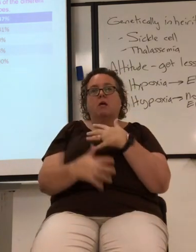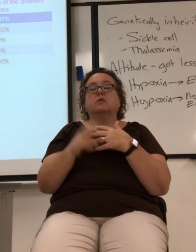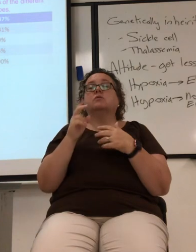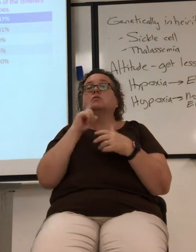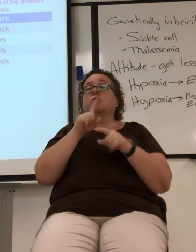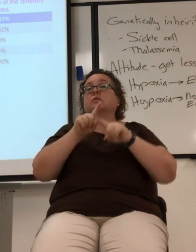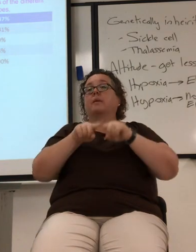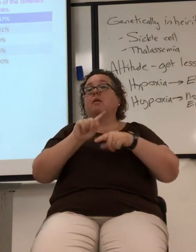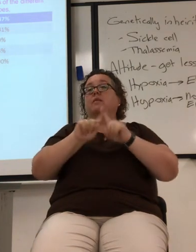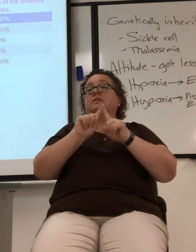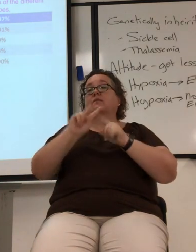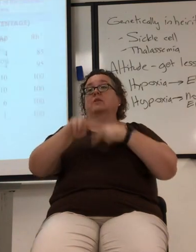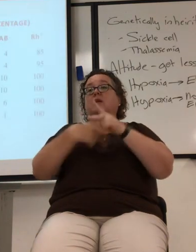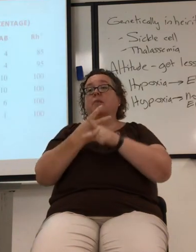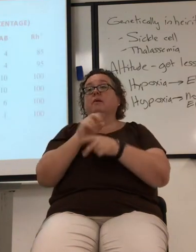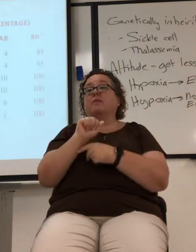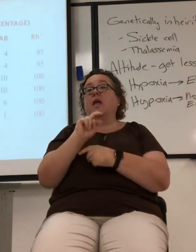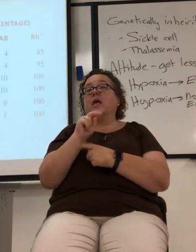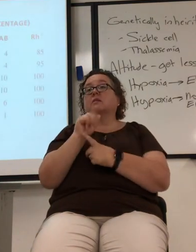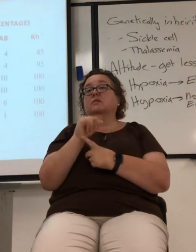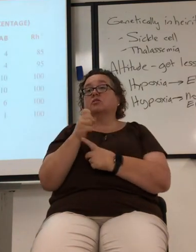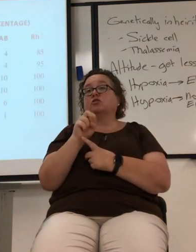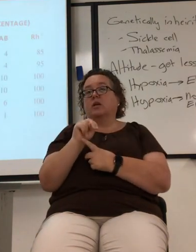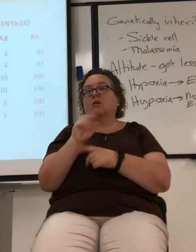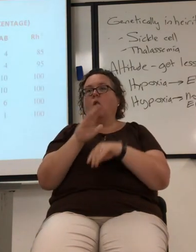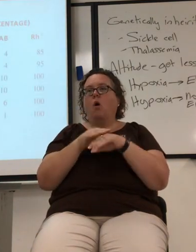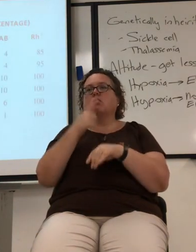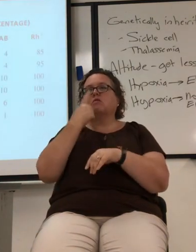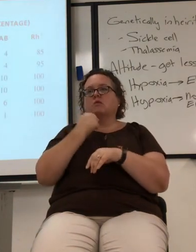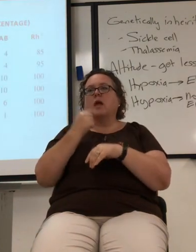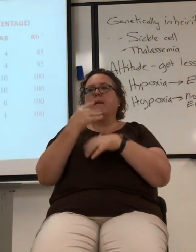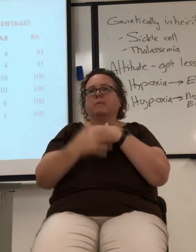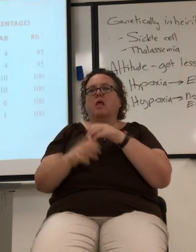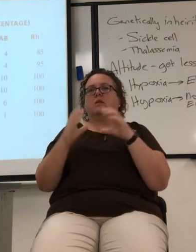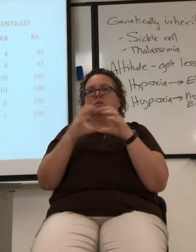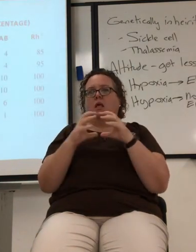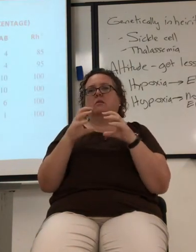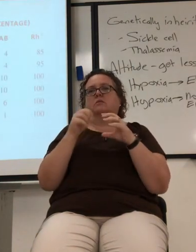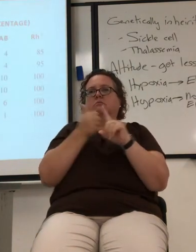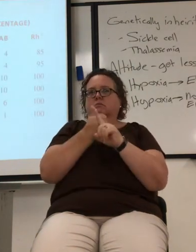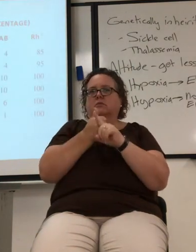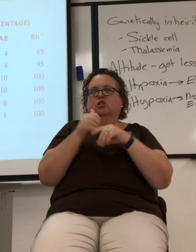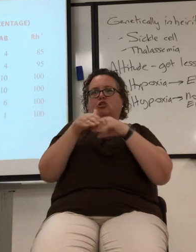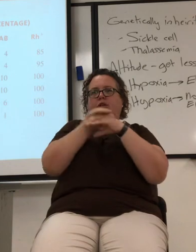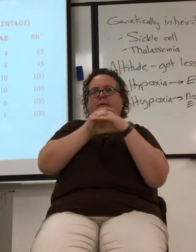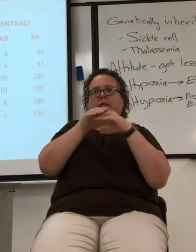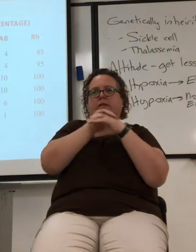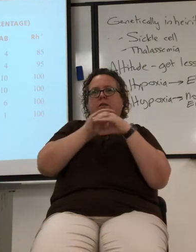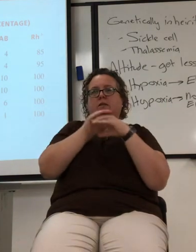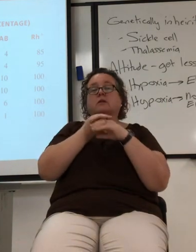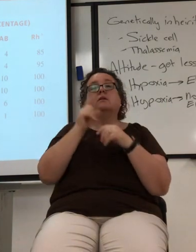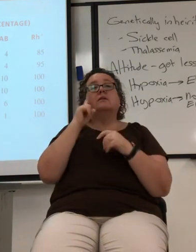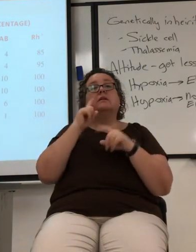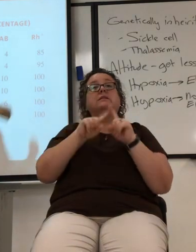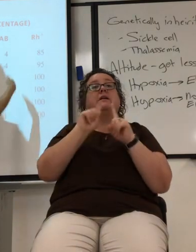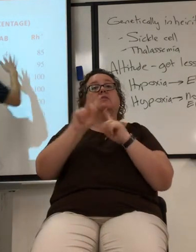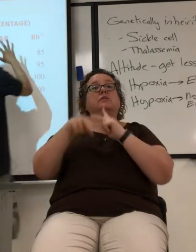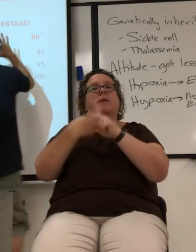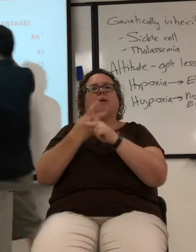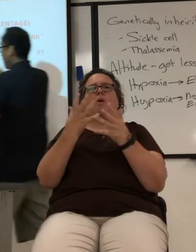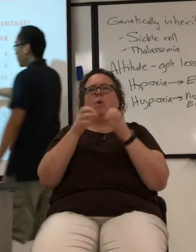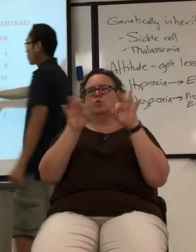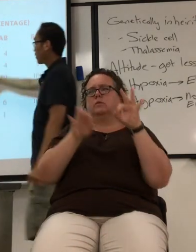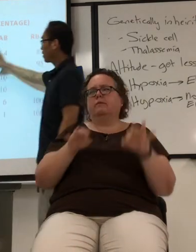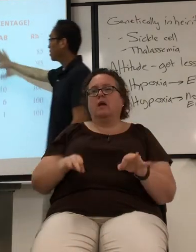of antigen on the red blood cell surface. Here are the different types. Well, let me define them. I don't care